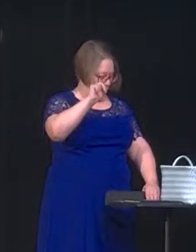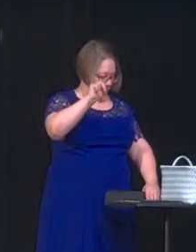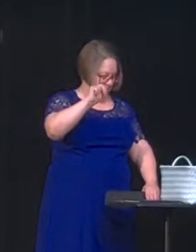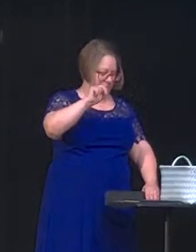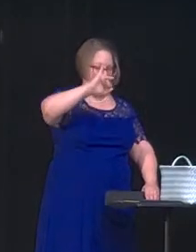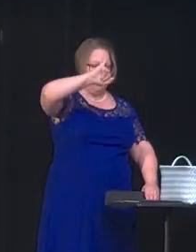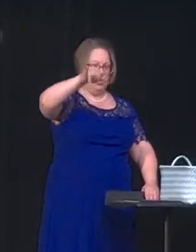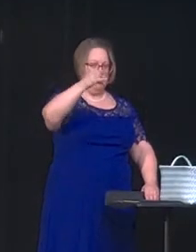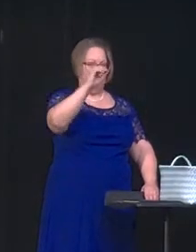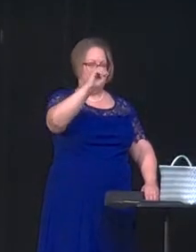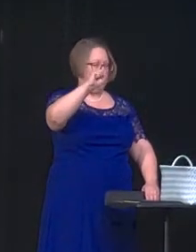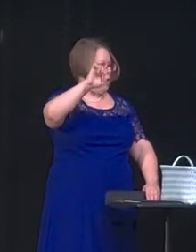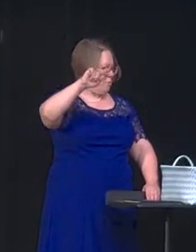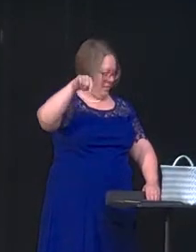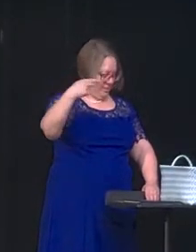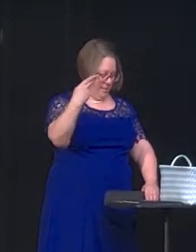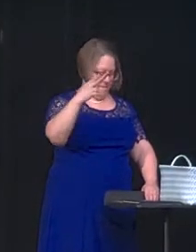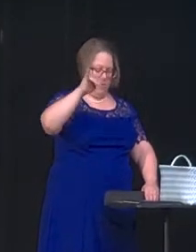Christian Joseph Uzon.